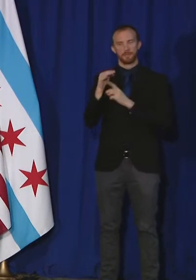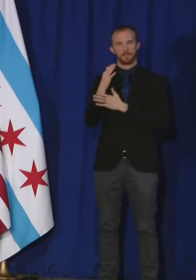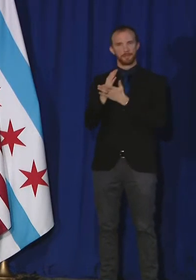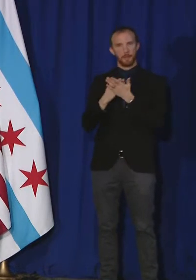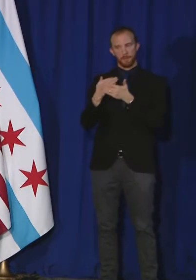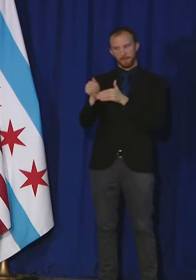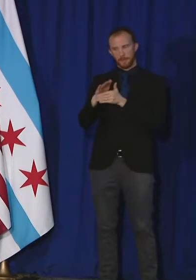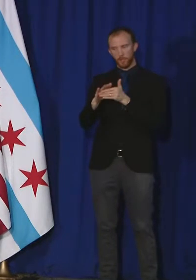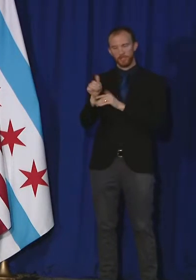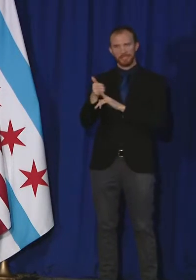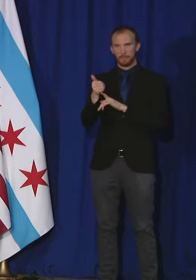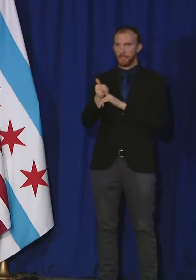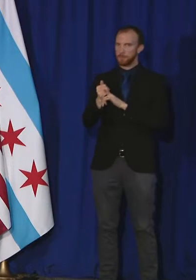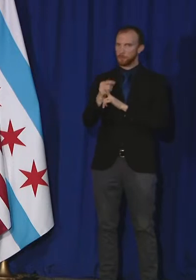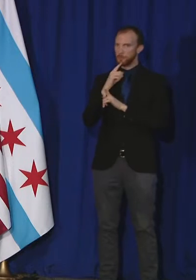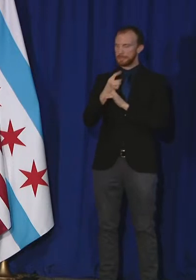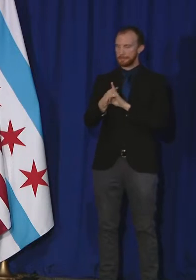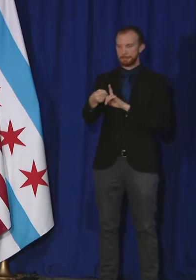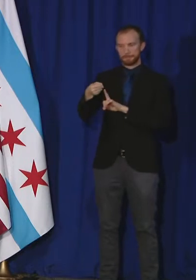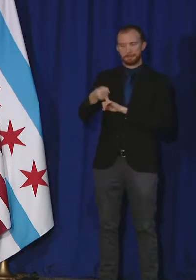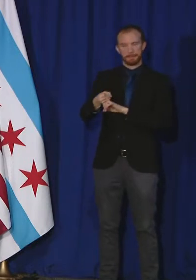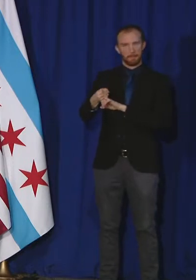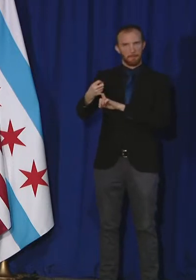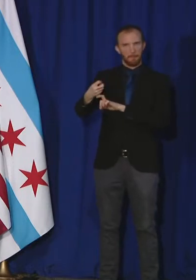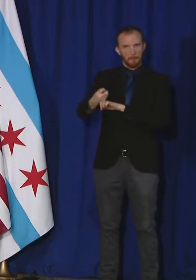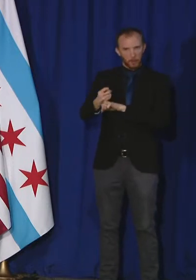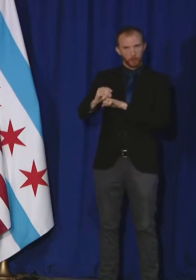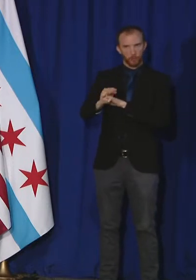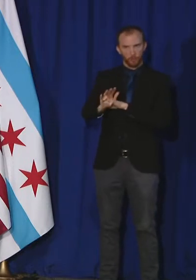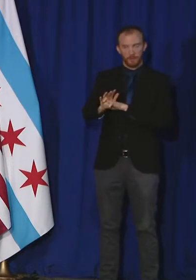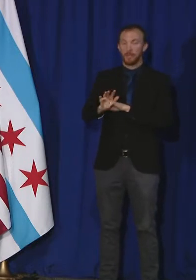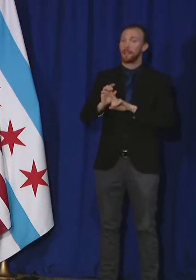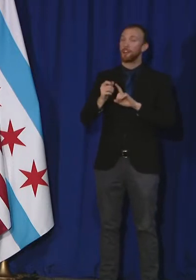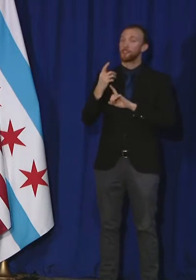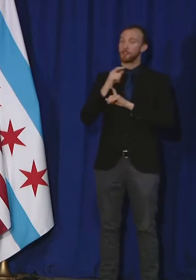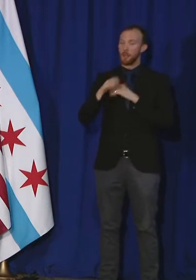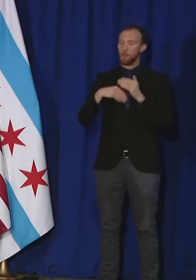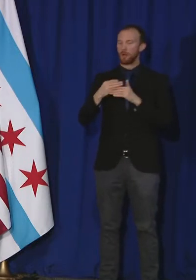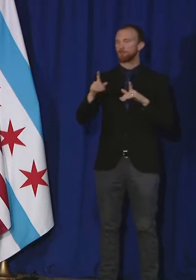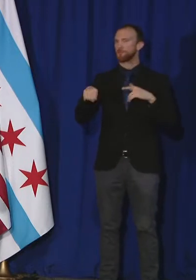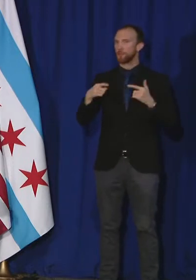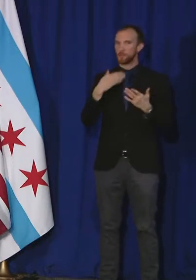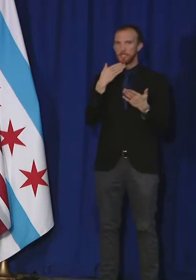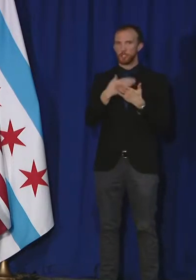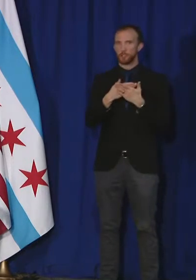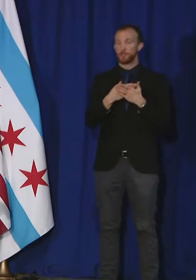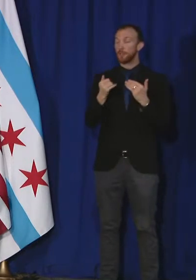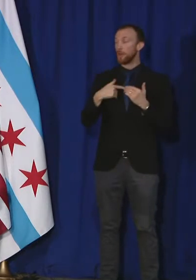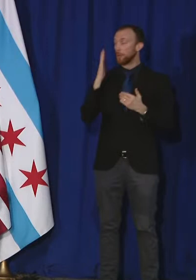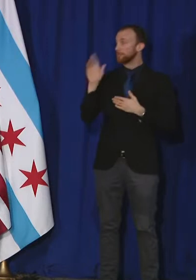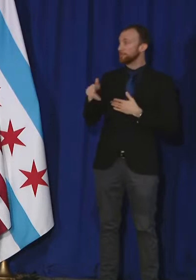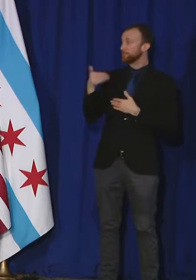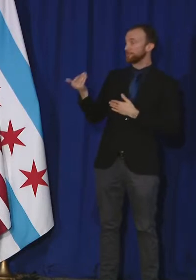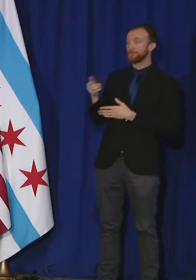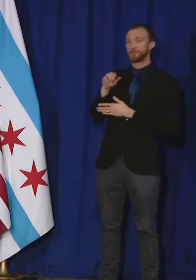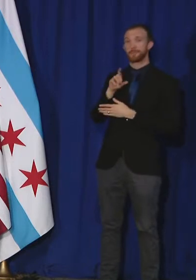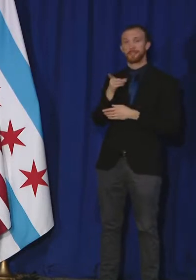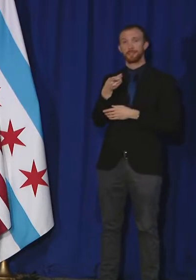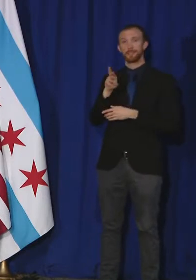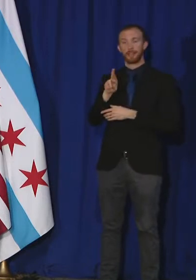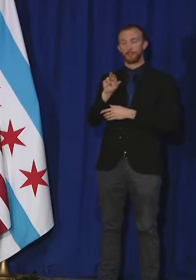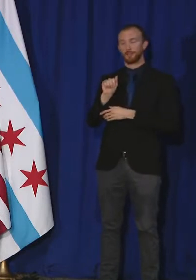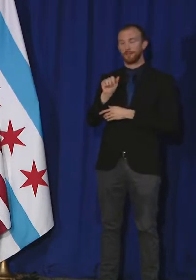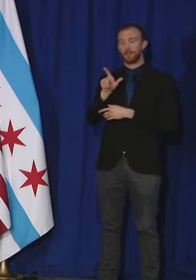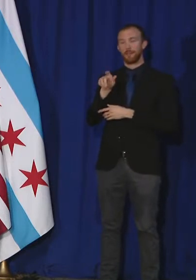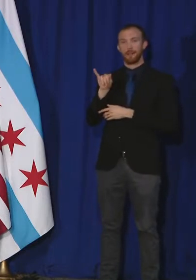neighborhoods, and progress has been good. With that, I will turn it over again to Dr. Ali Khan, the Executive Medical